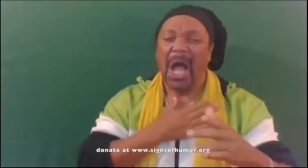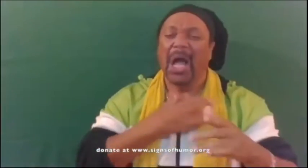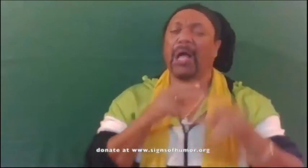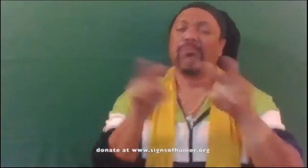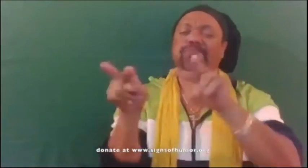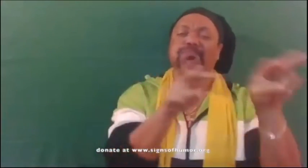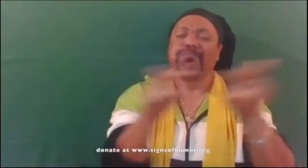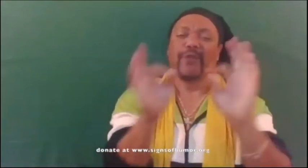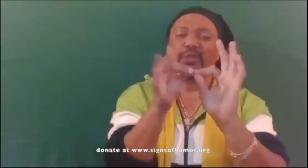Let me tell you a little something about